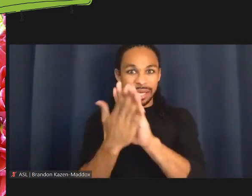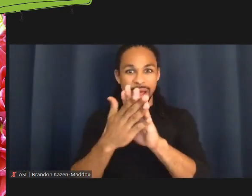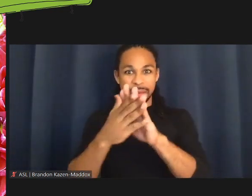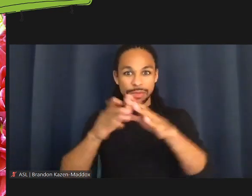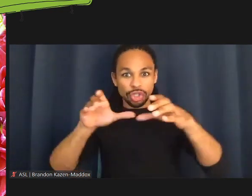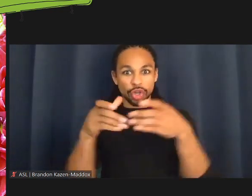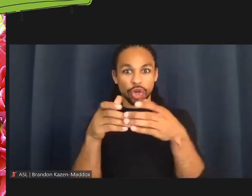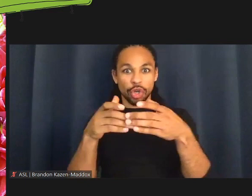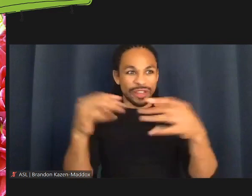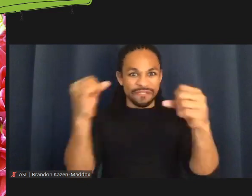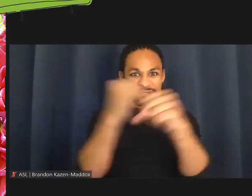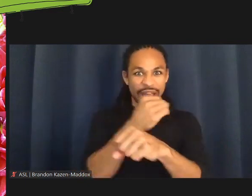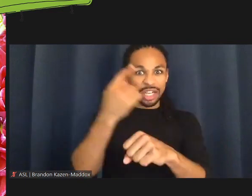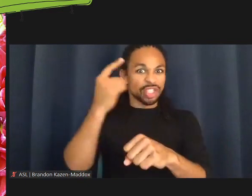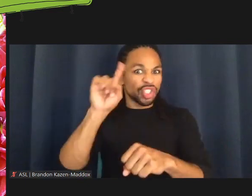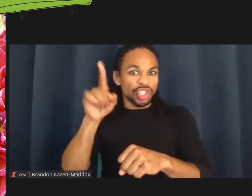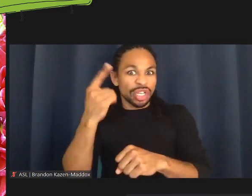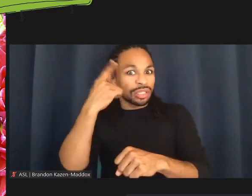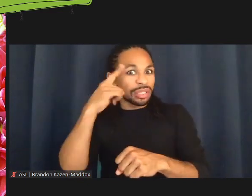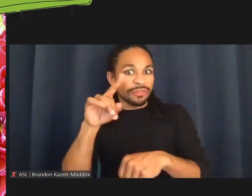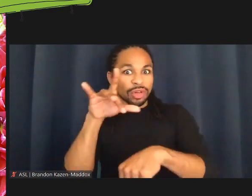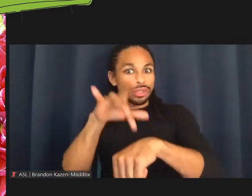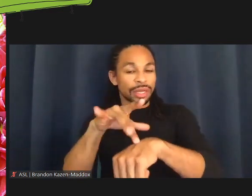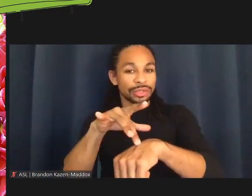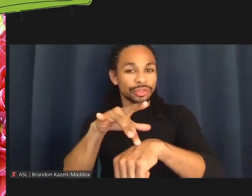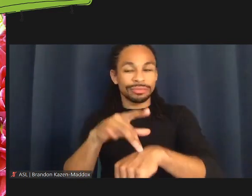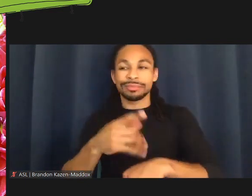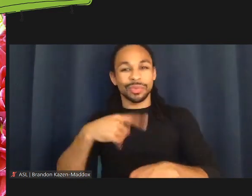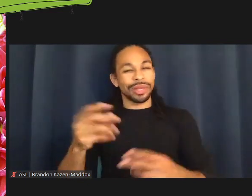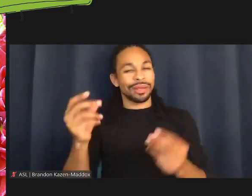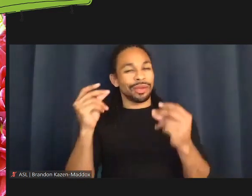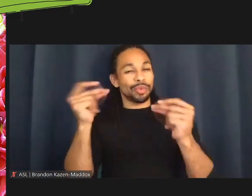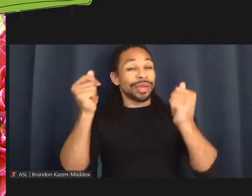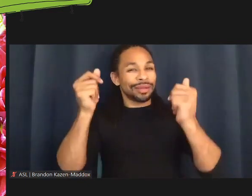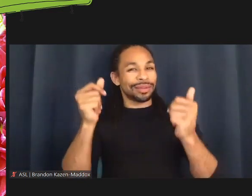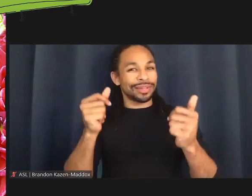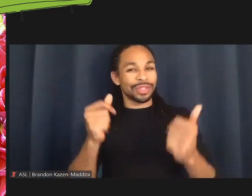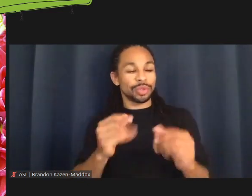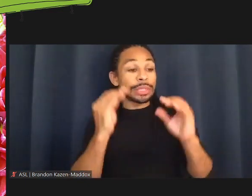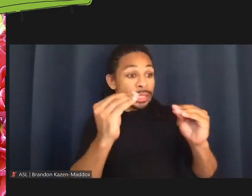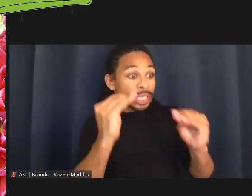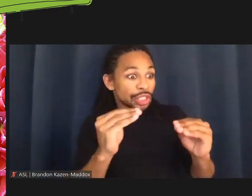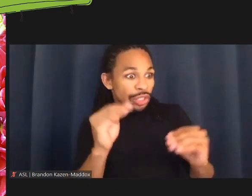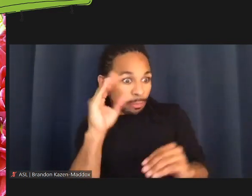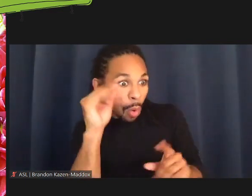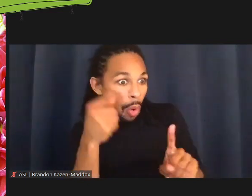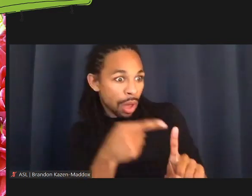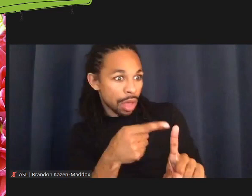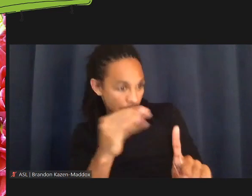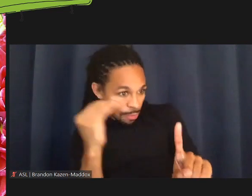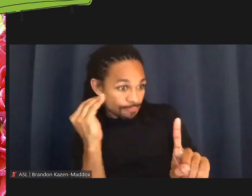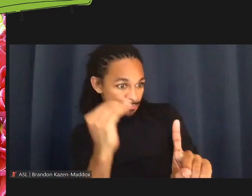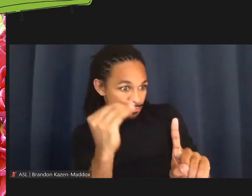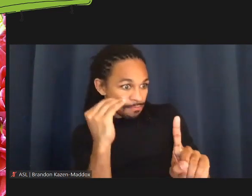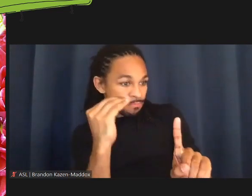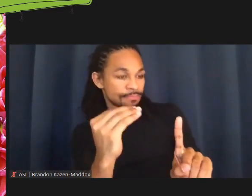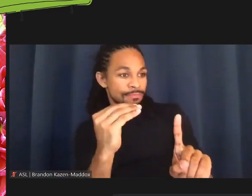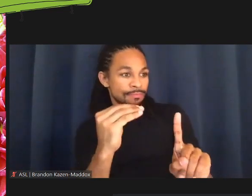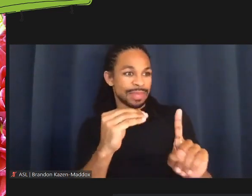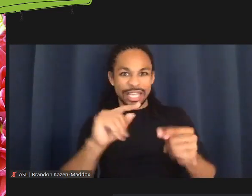How quick we are to teach a boy to cradle his hurt in his